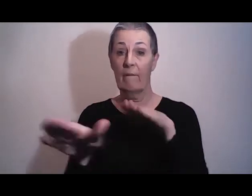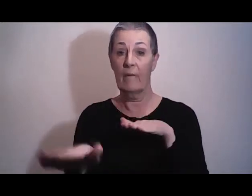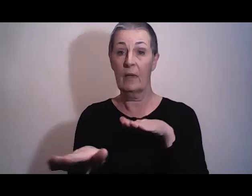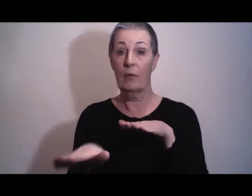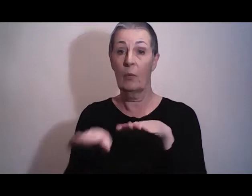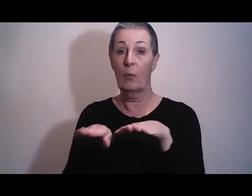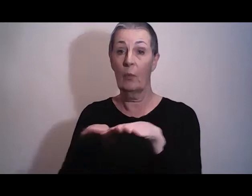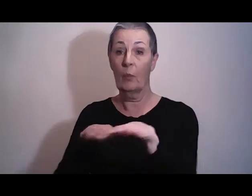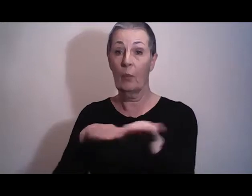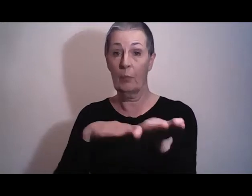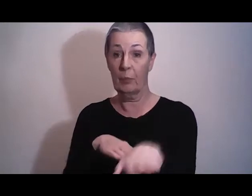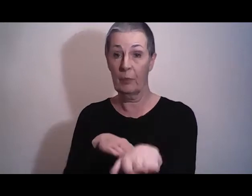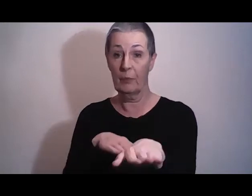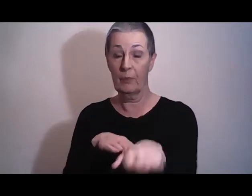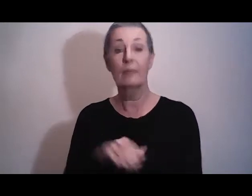and you carry on.